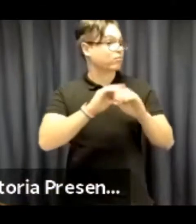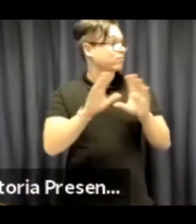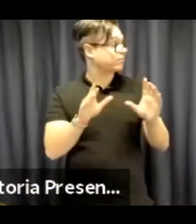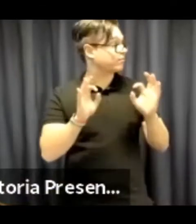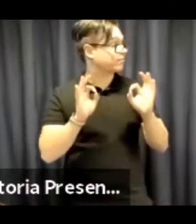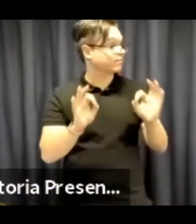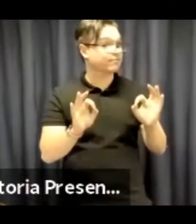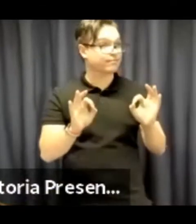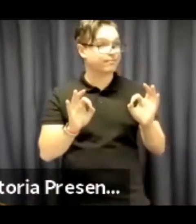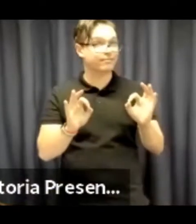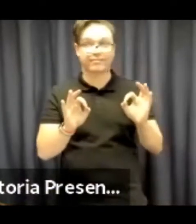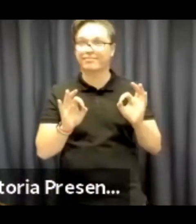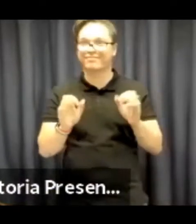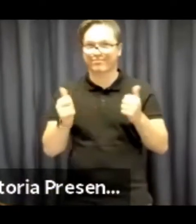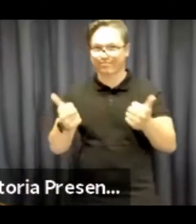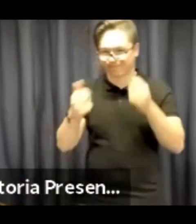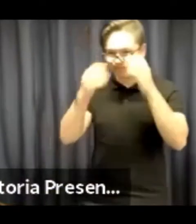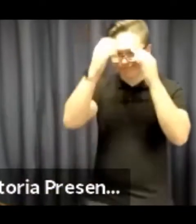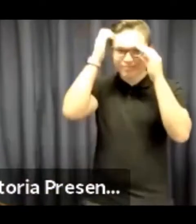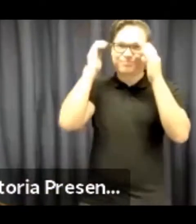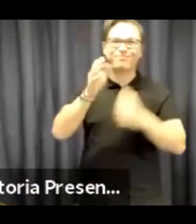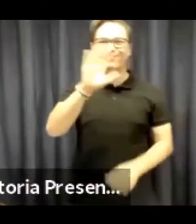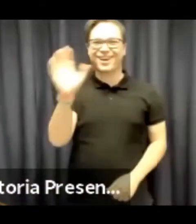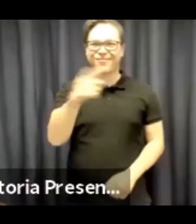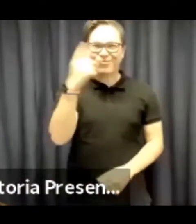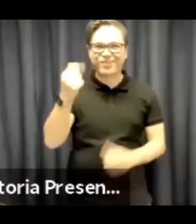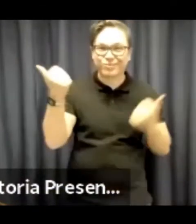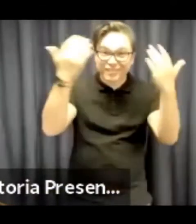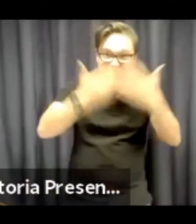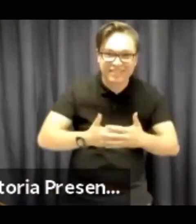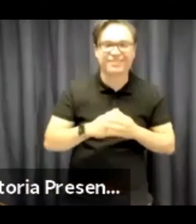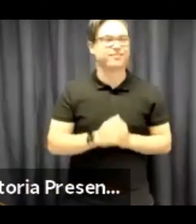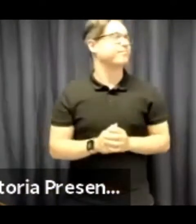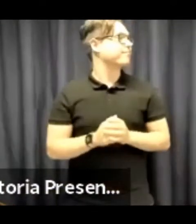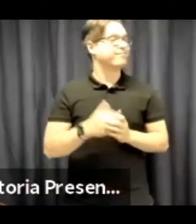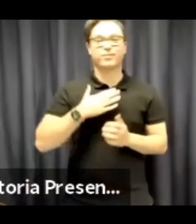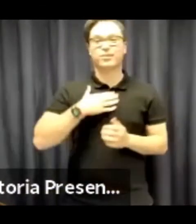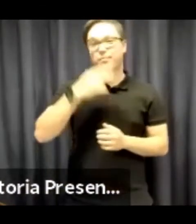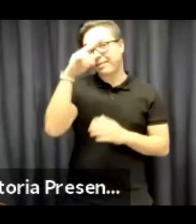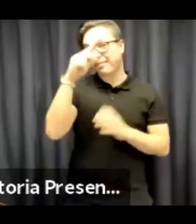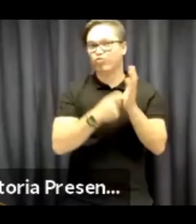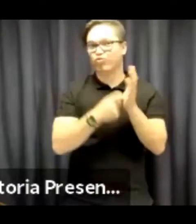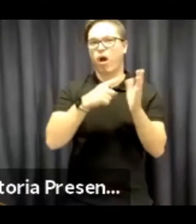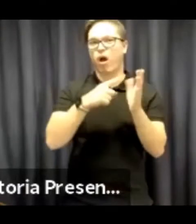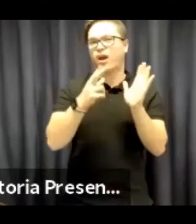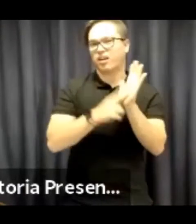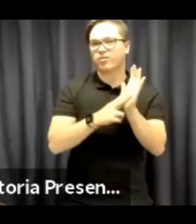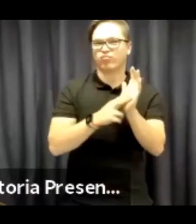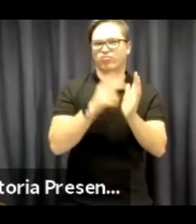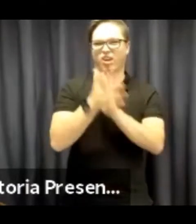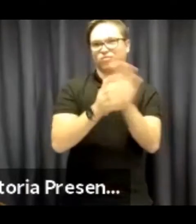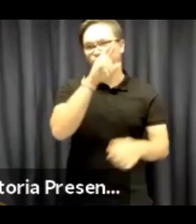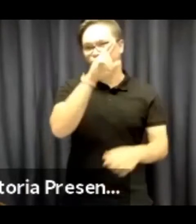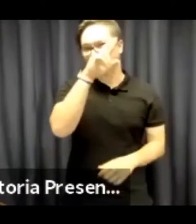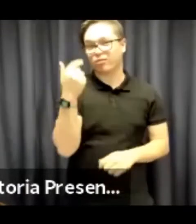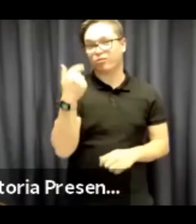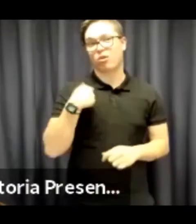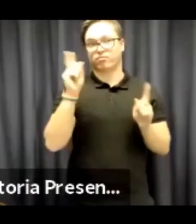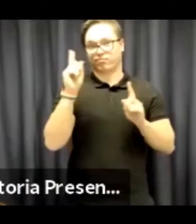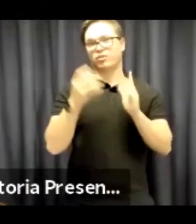Okay, I just wanted to check that everybody can see me clearly. Excellent. Hello everybody. Good evening. My name is Ryan. This is